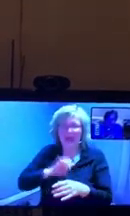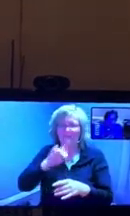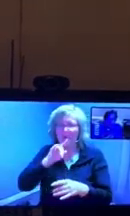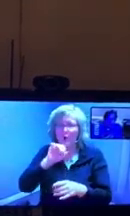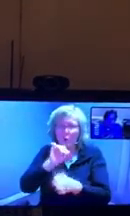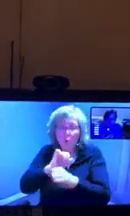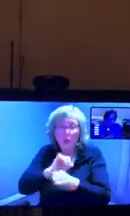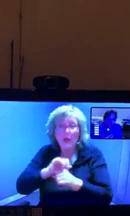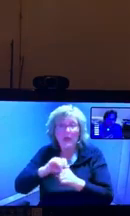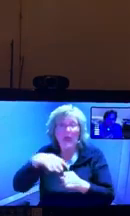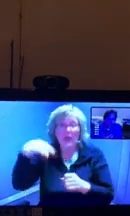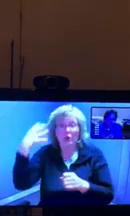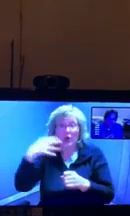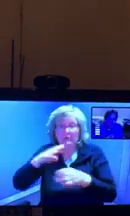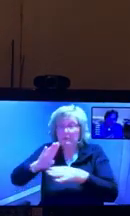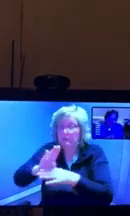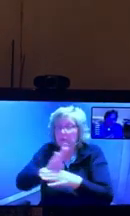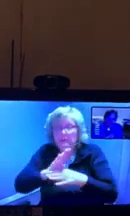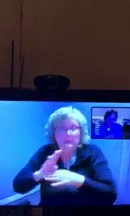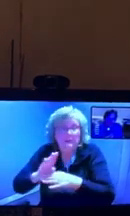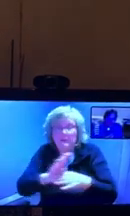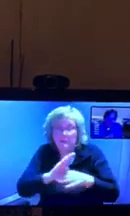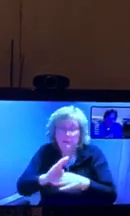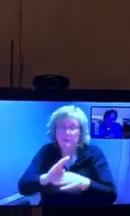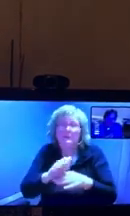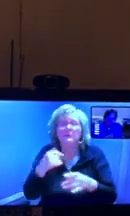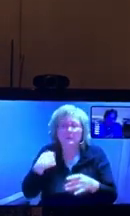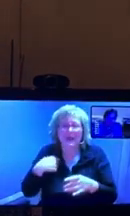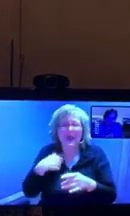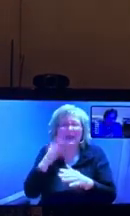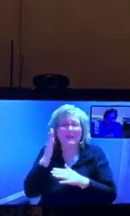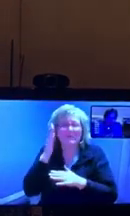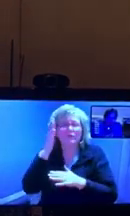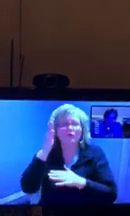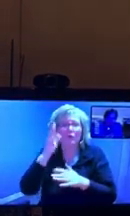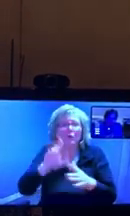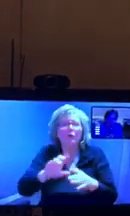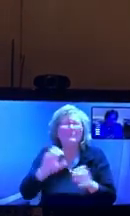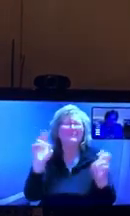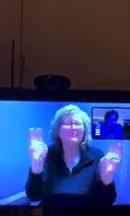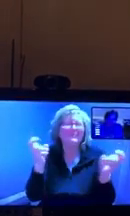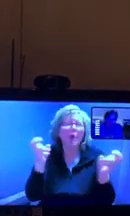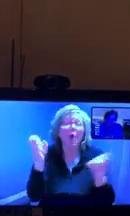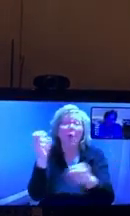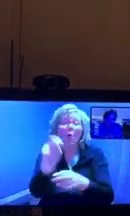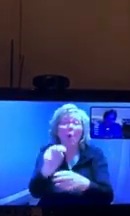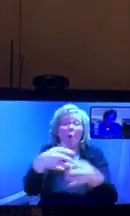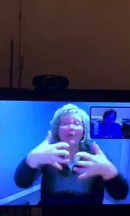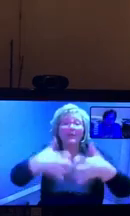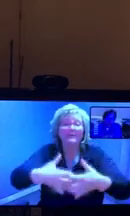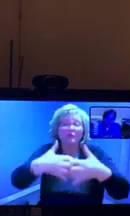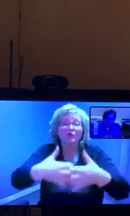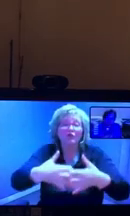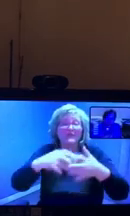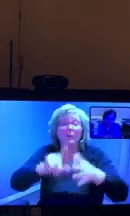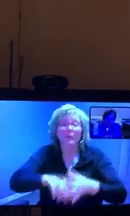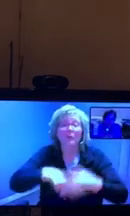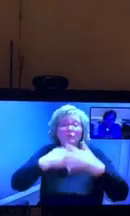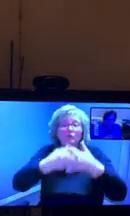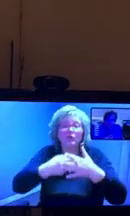together. And in the days and weeks ahead, we will turn the machine on, and we will start a process that will be a revolution,